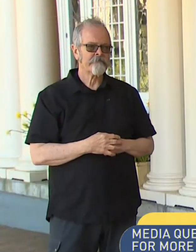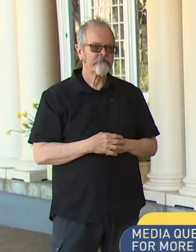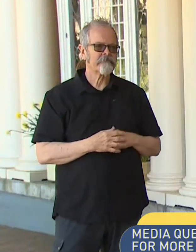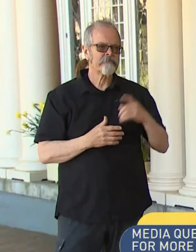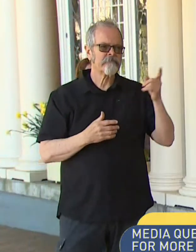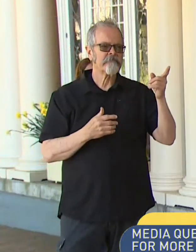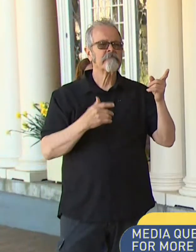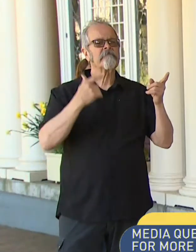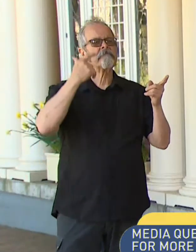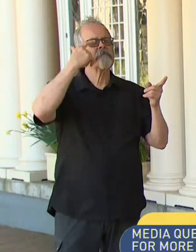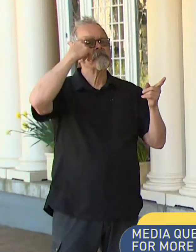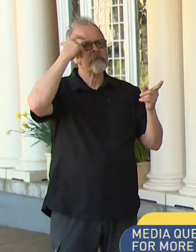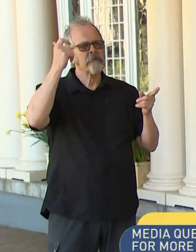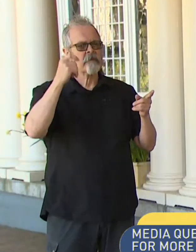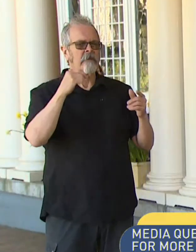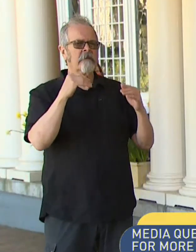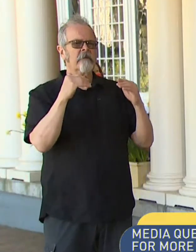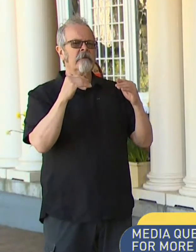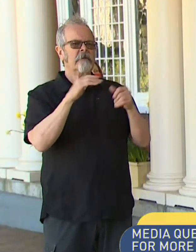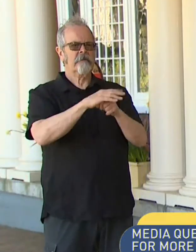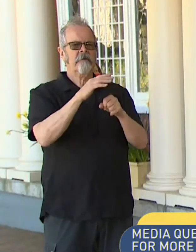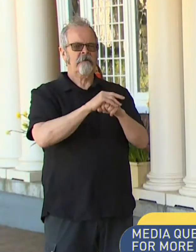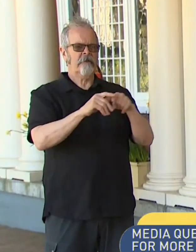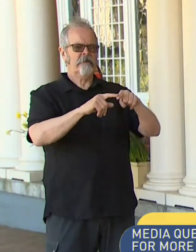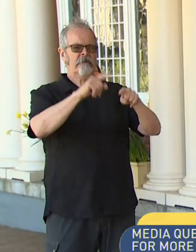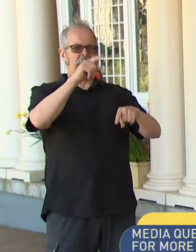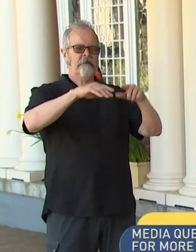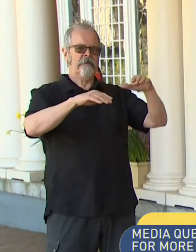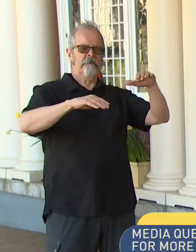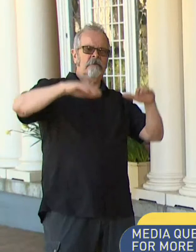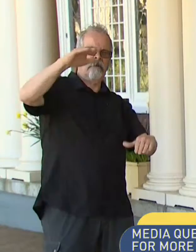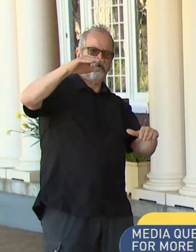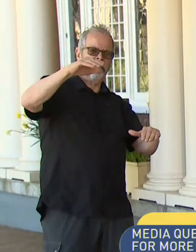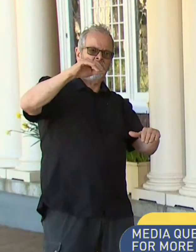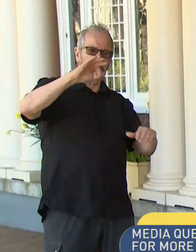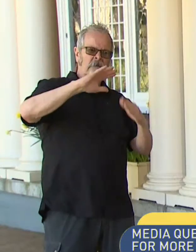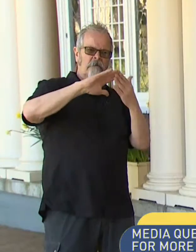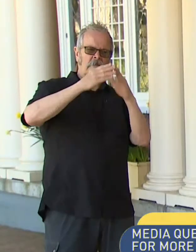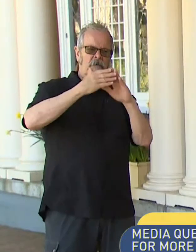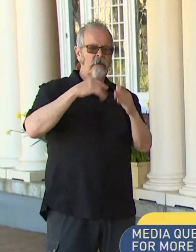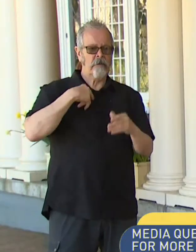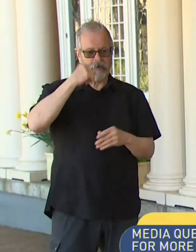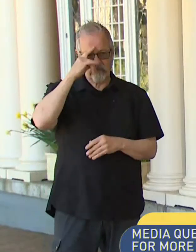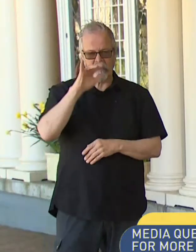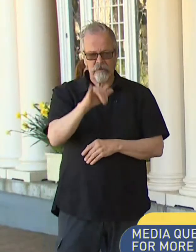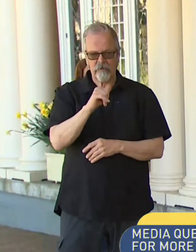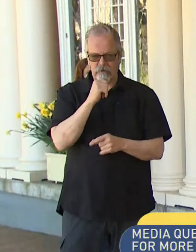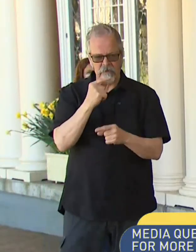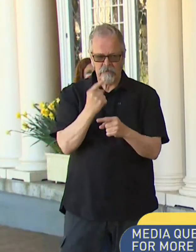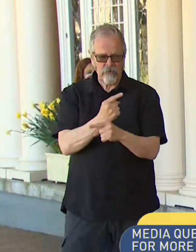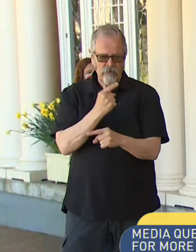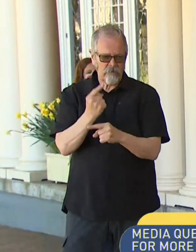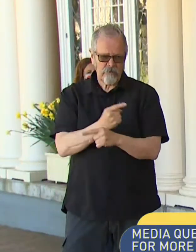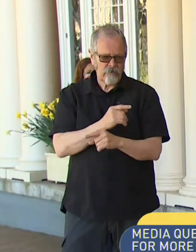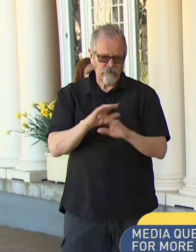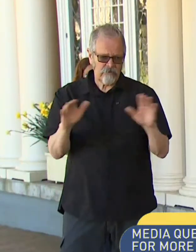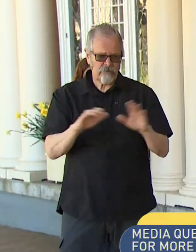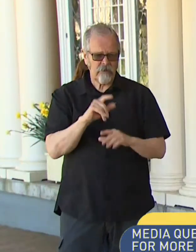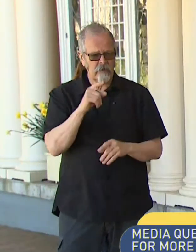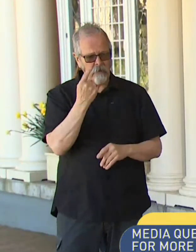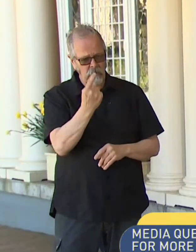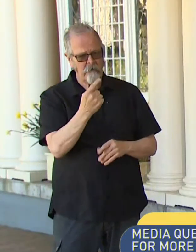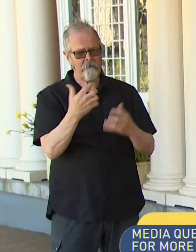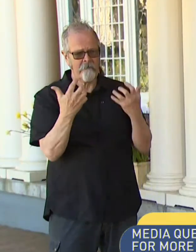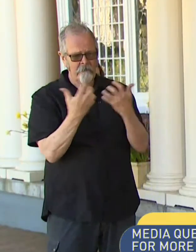disparity between our communities that we thought it wasn't appropriate to have a one-size-fits-all. There was enough disparity to